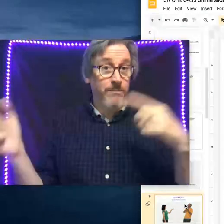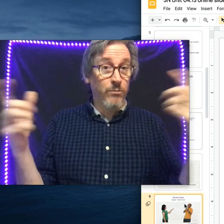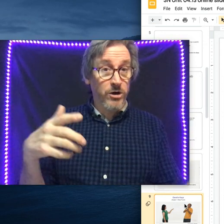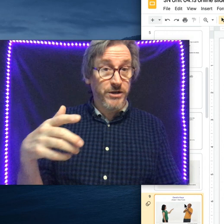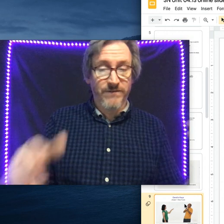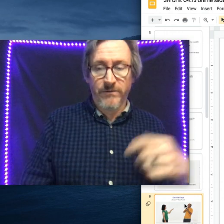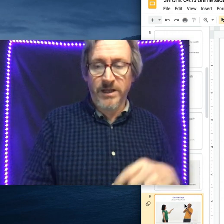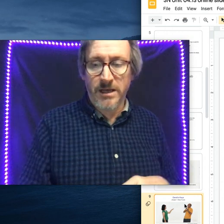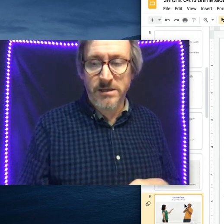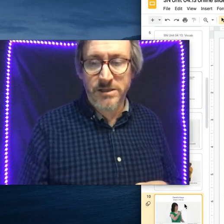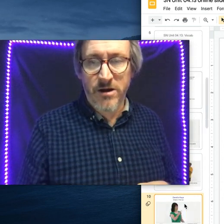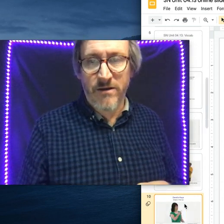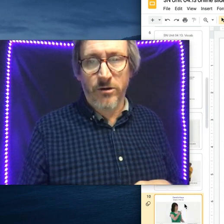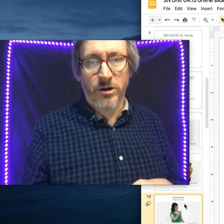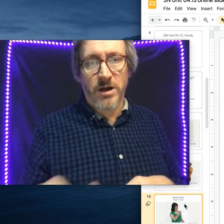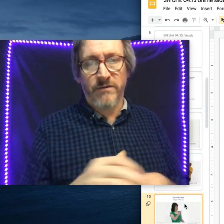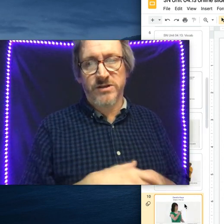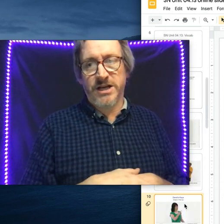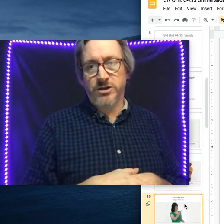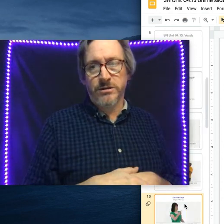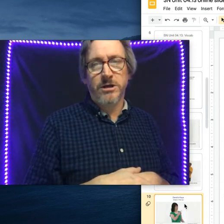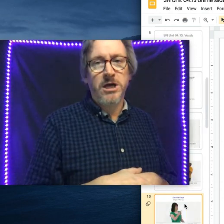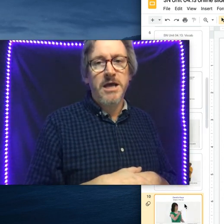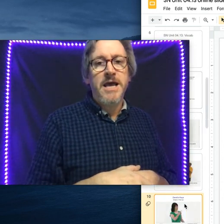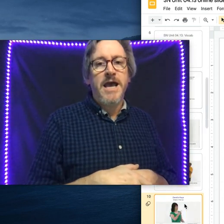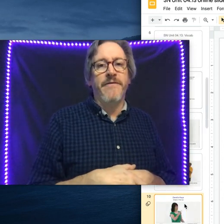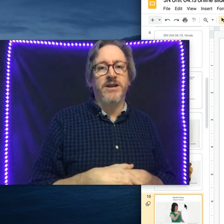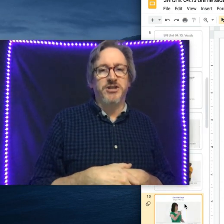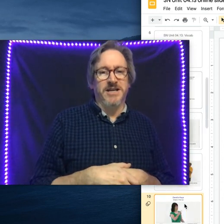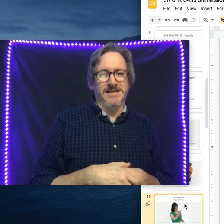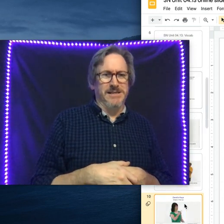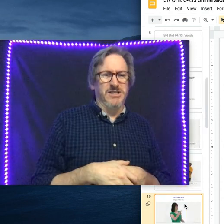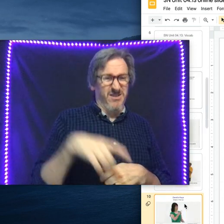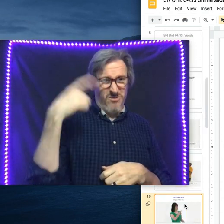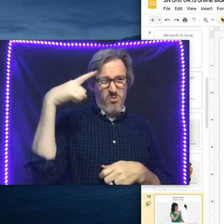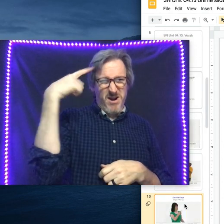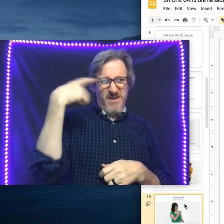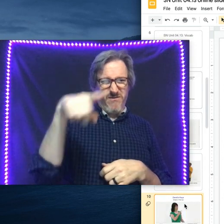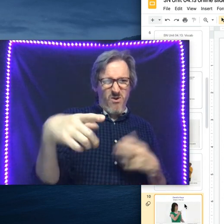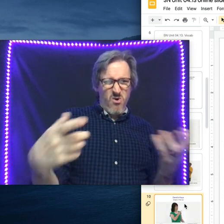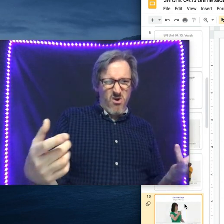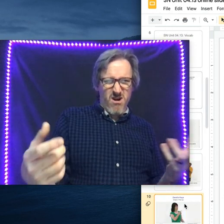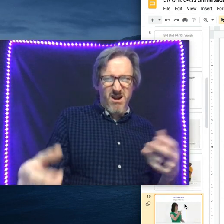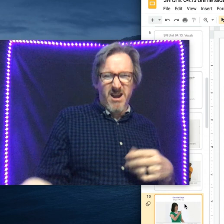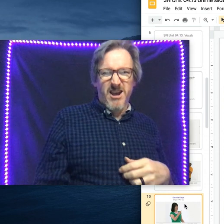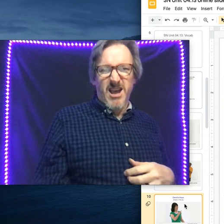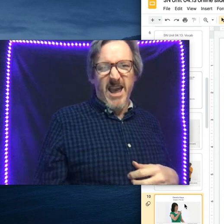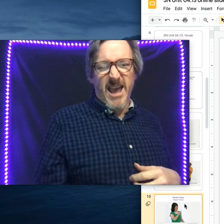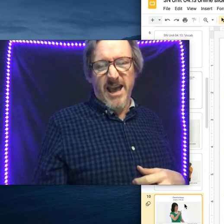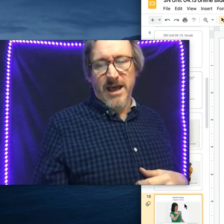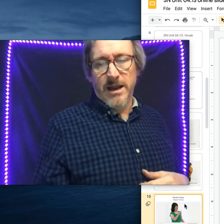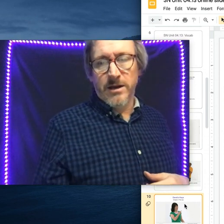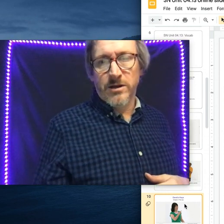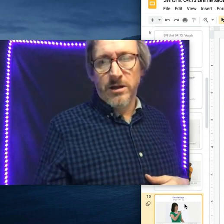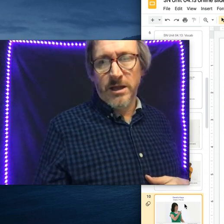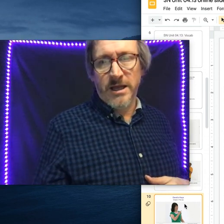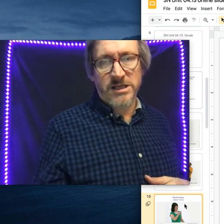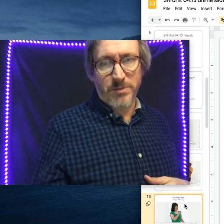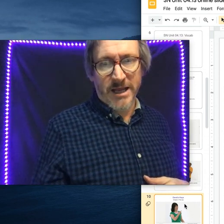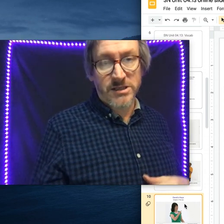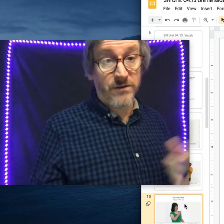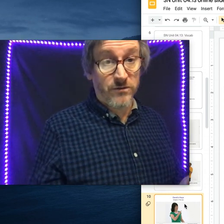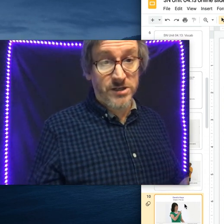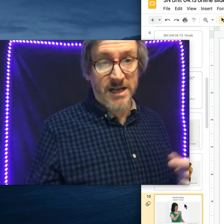telling him where she found the keys, their little conversation. And then she asks, what are they for? And